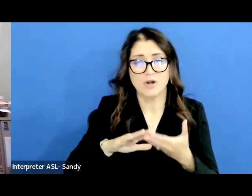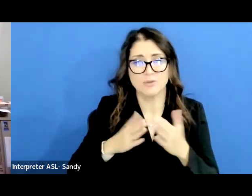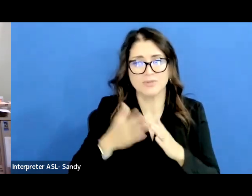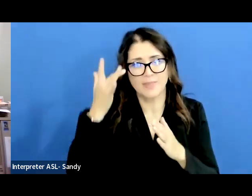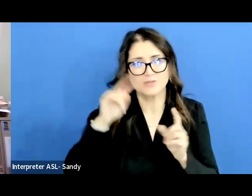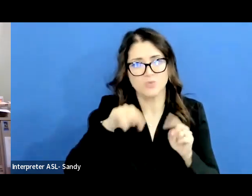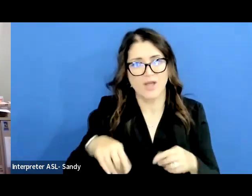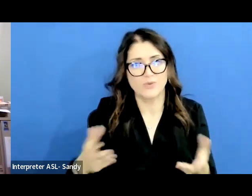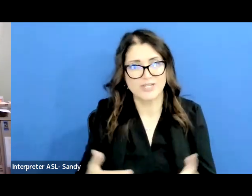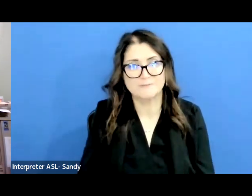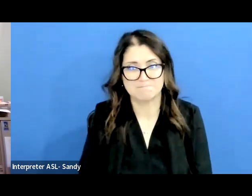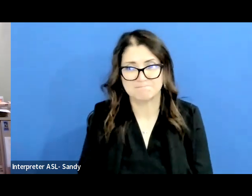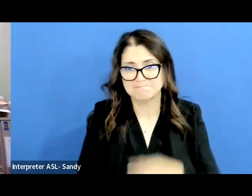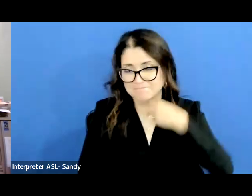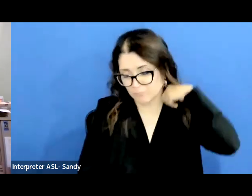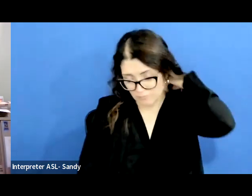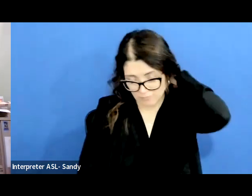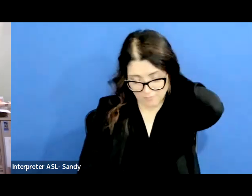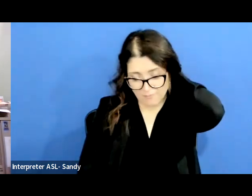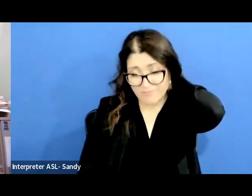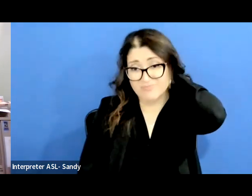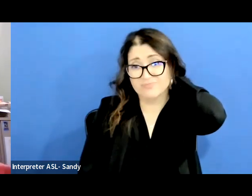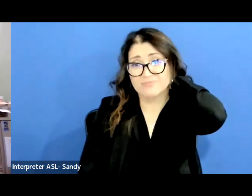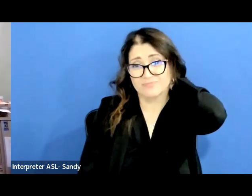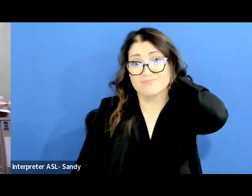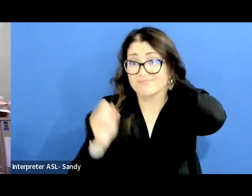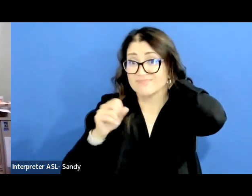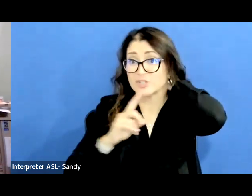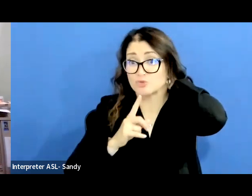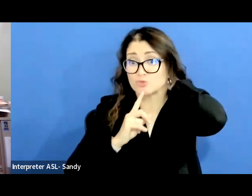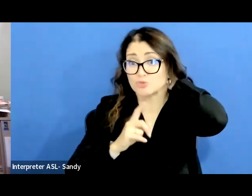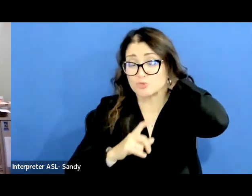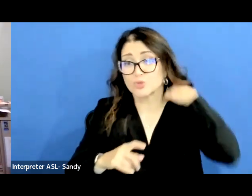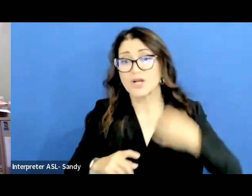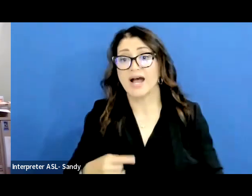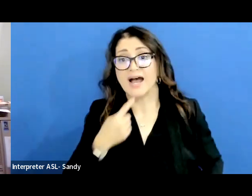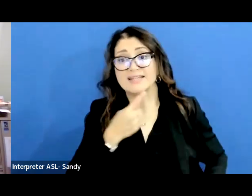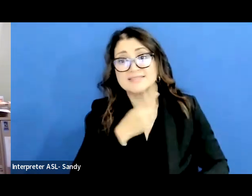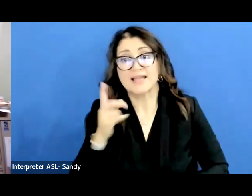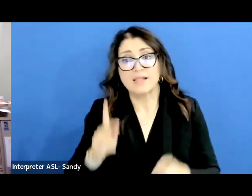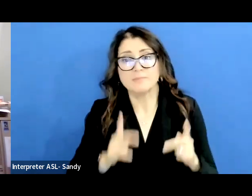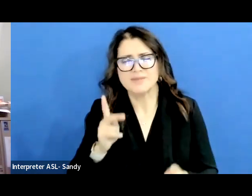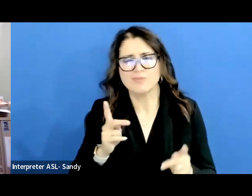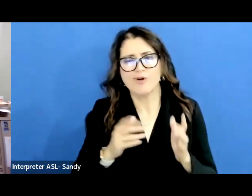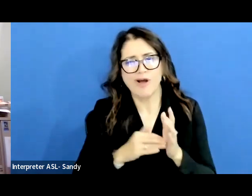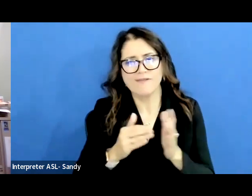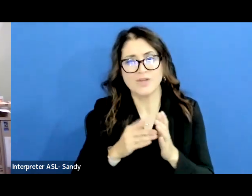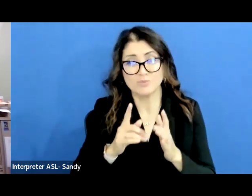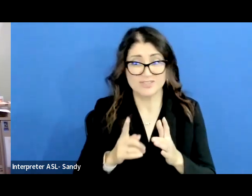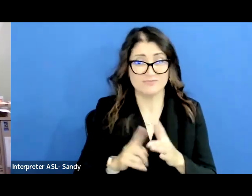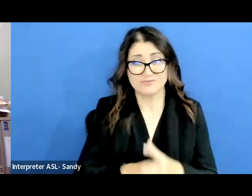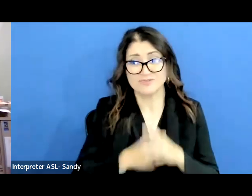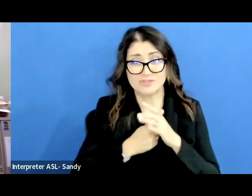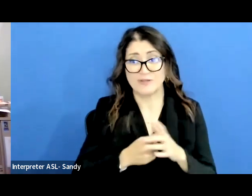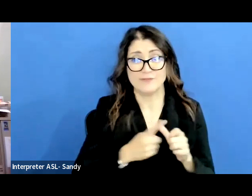Okay, that's what we're seeing right now. Yeah, that is very true. I often tell people when you first start doing outreach in community is that